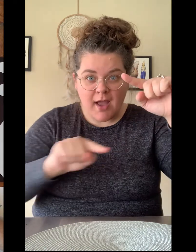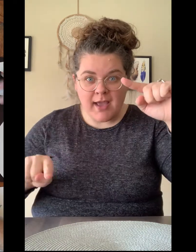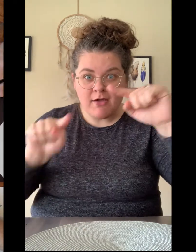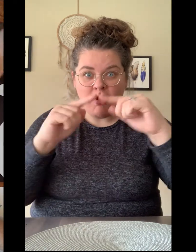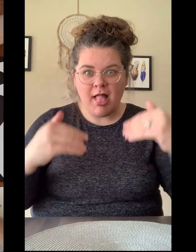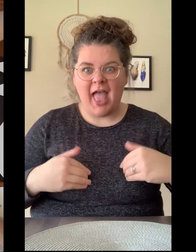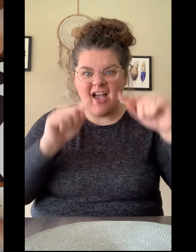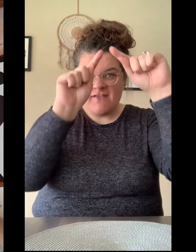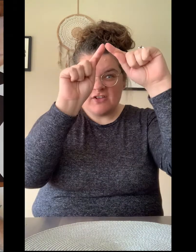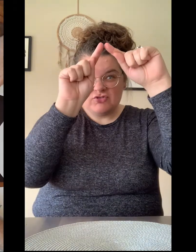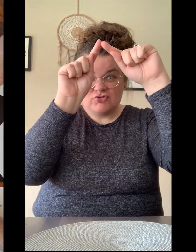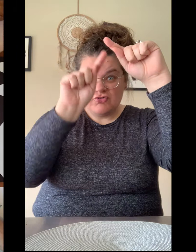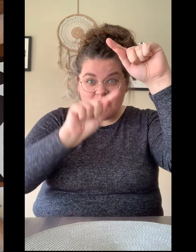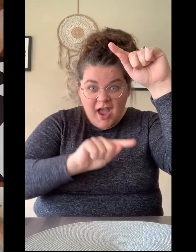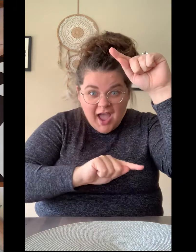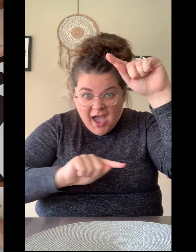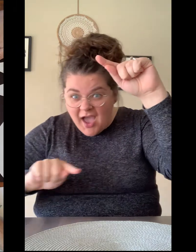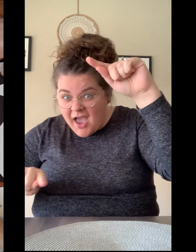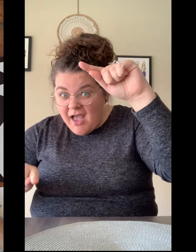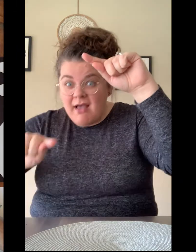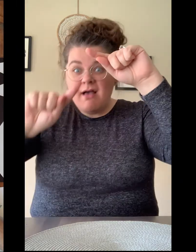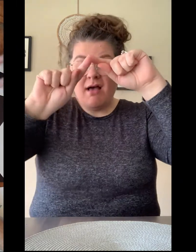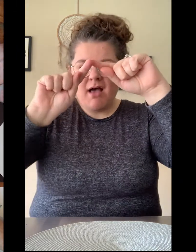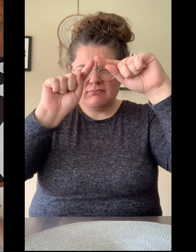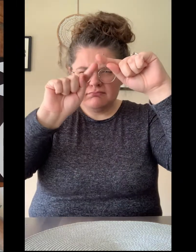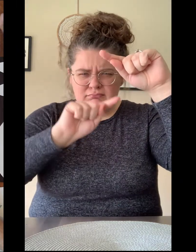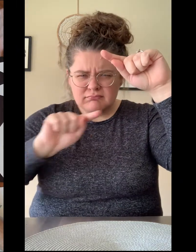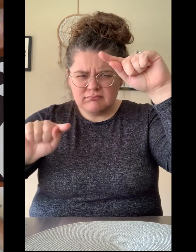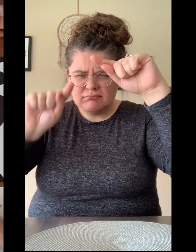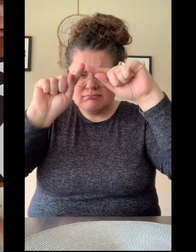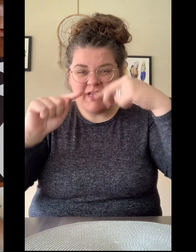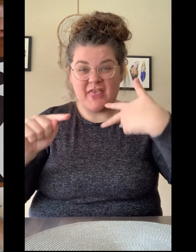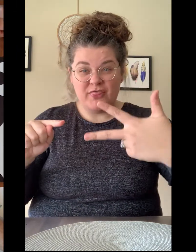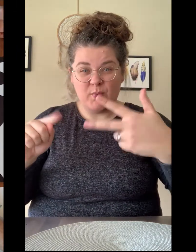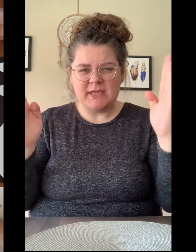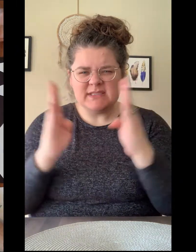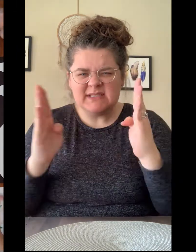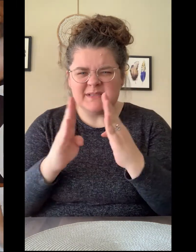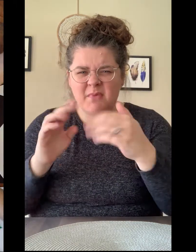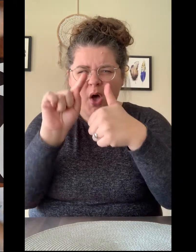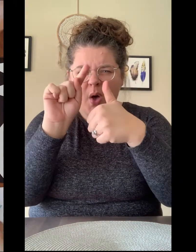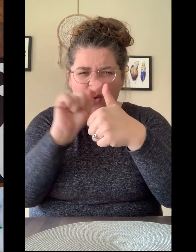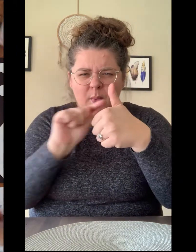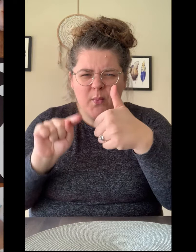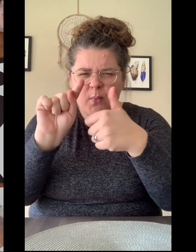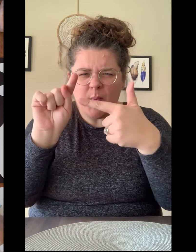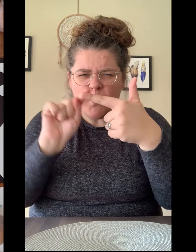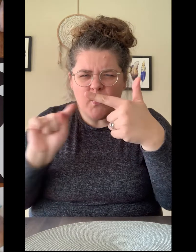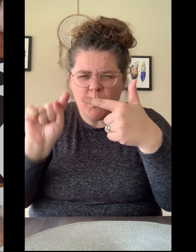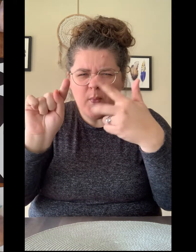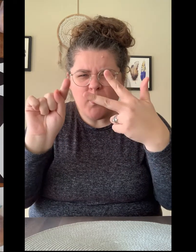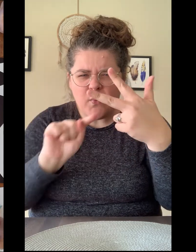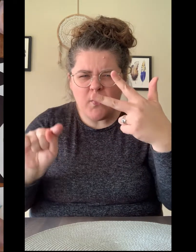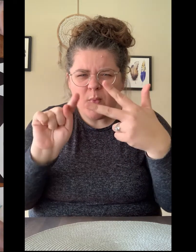one, kind of a medium, and then three little smaller guys. I was able to fit it all on